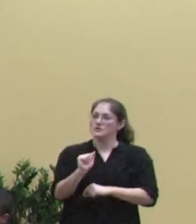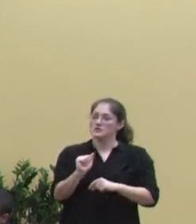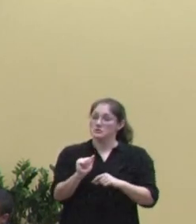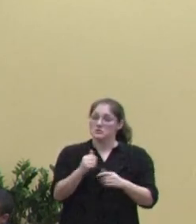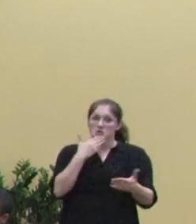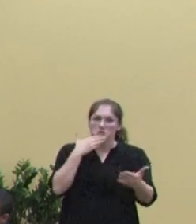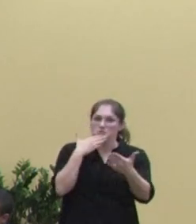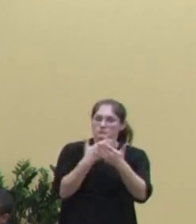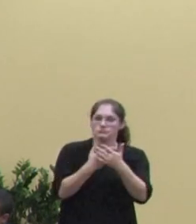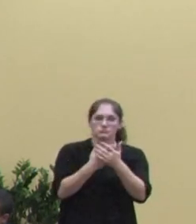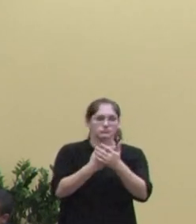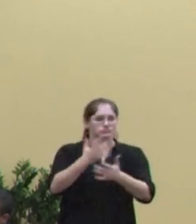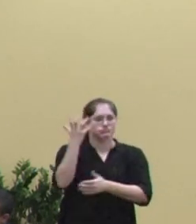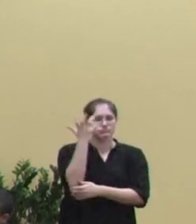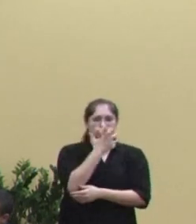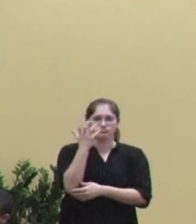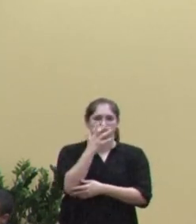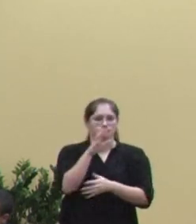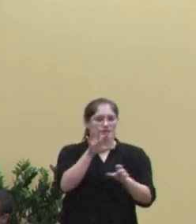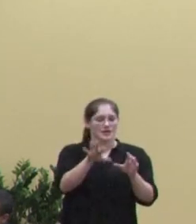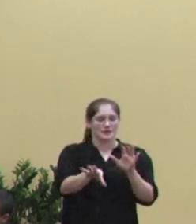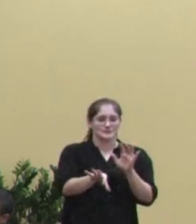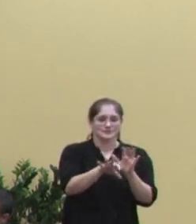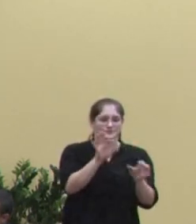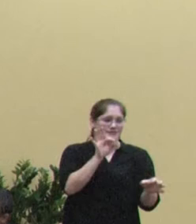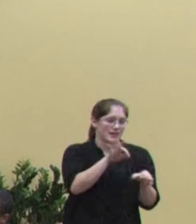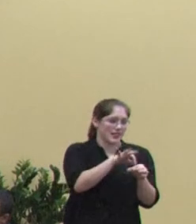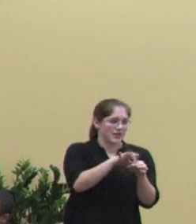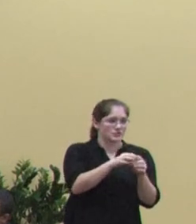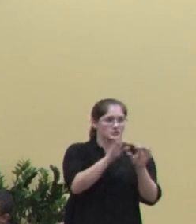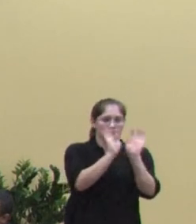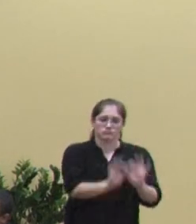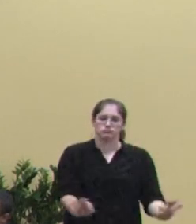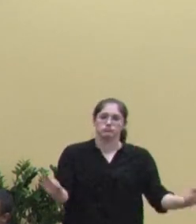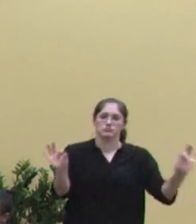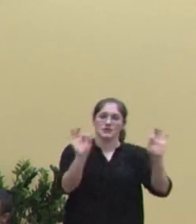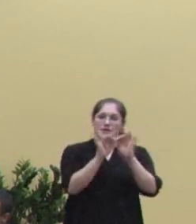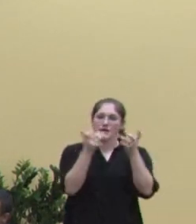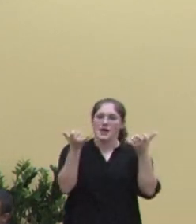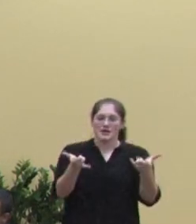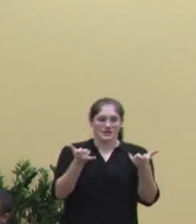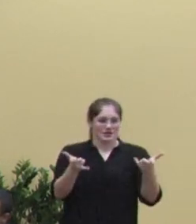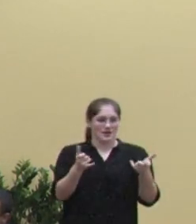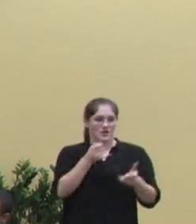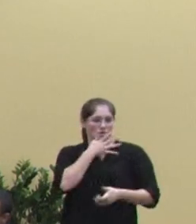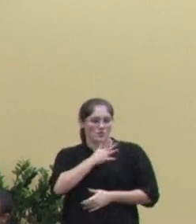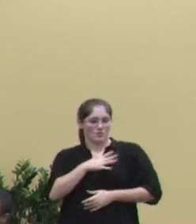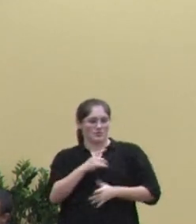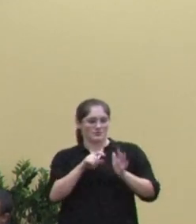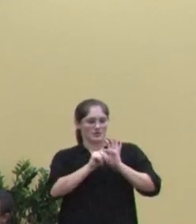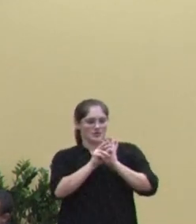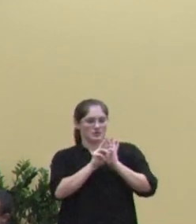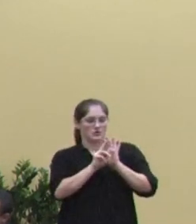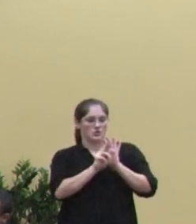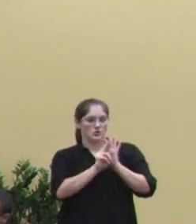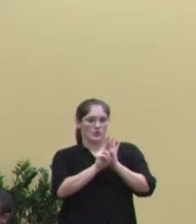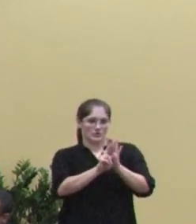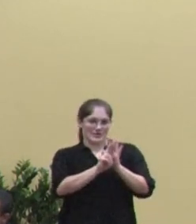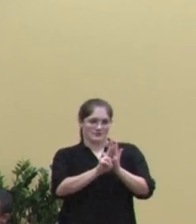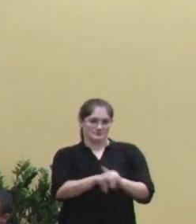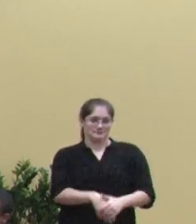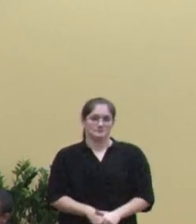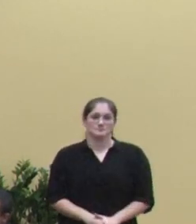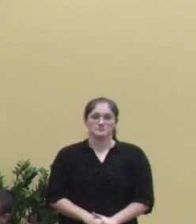that election was such a big thing, and now Hillary Clinton's campaign is important, because we have a woman being represented. So it is important to have that